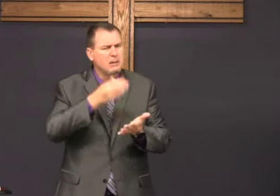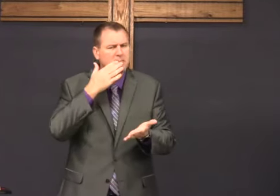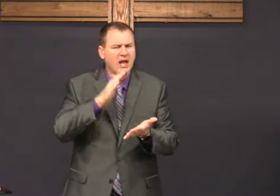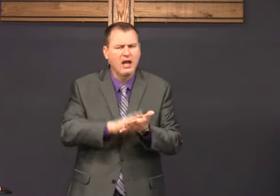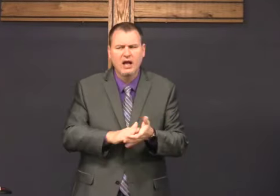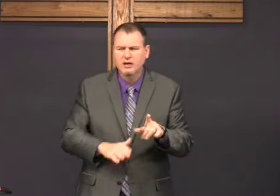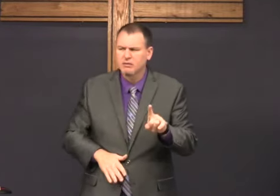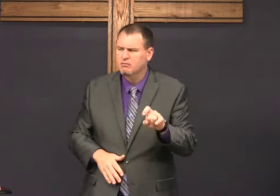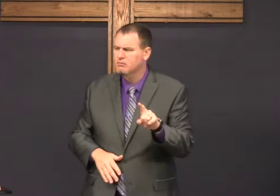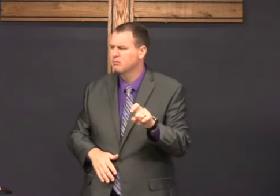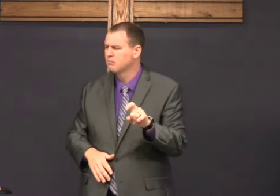is money bad?